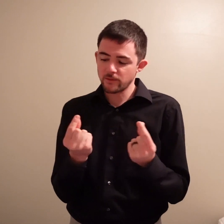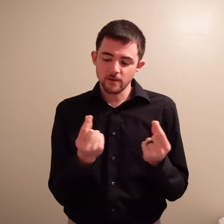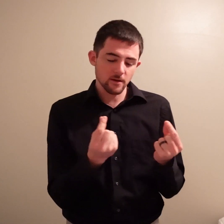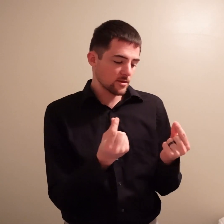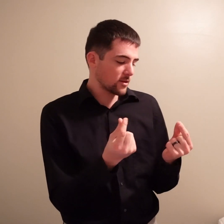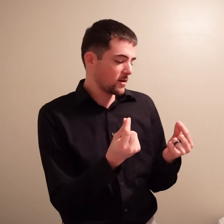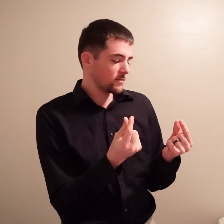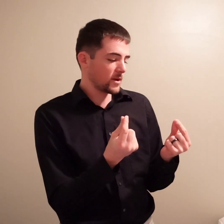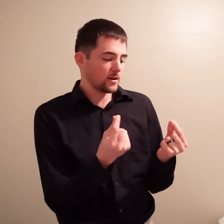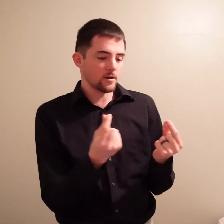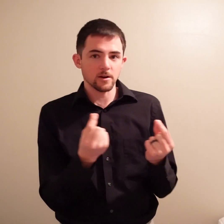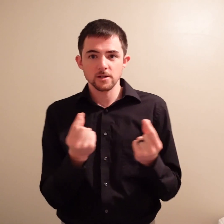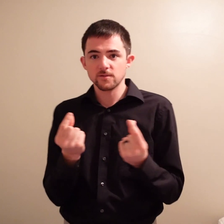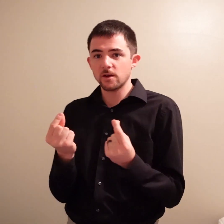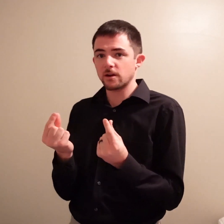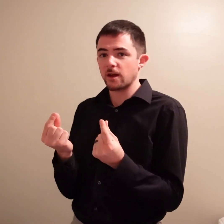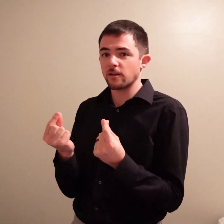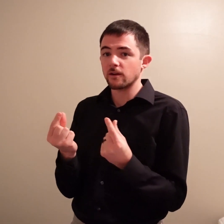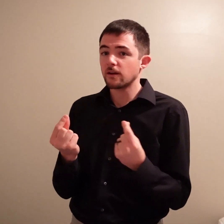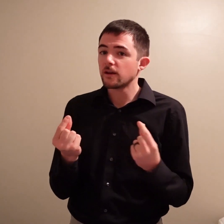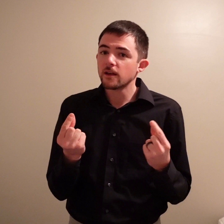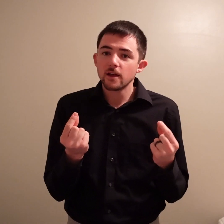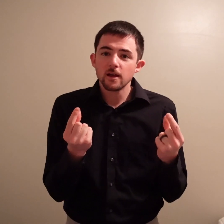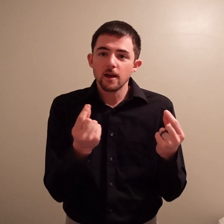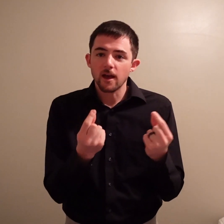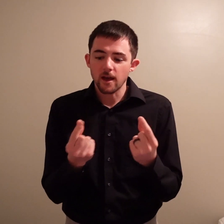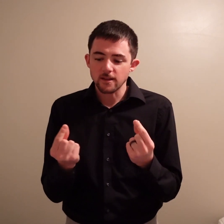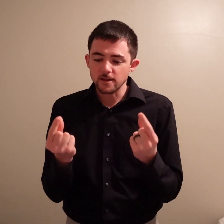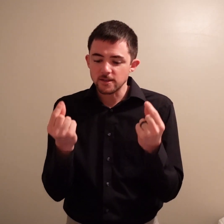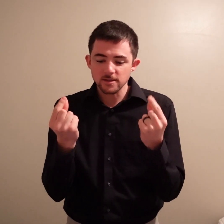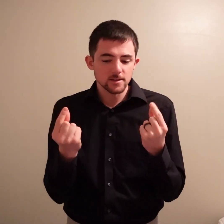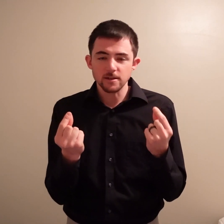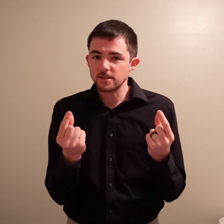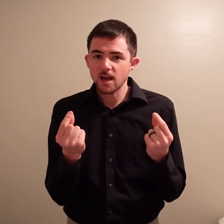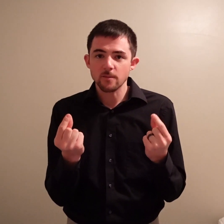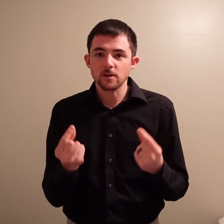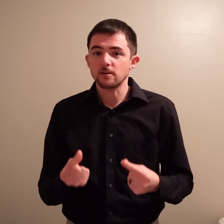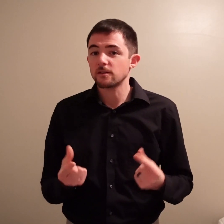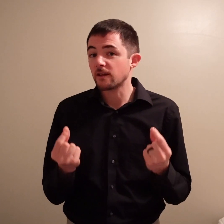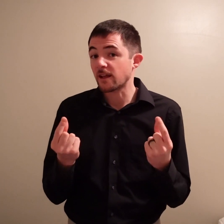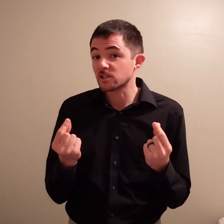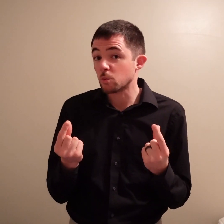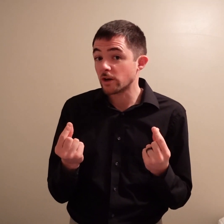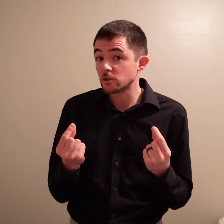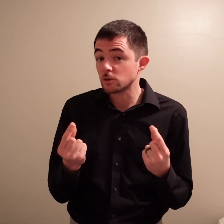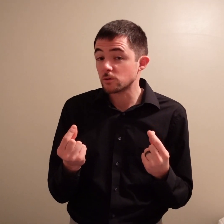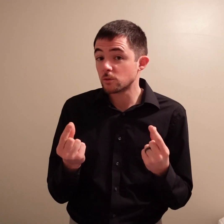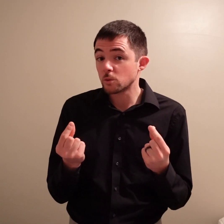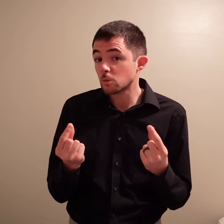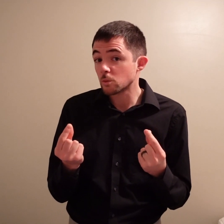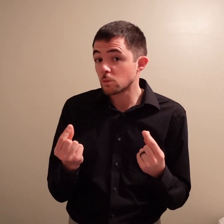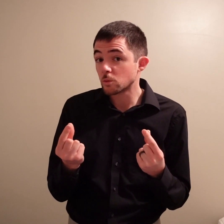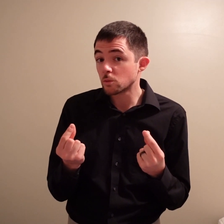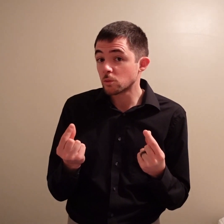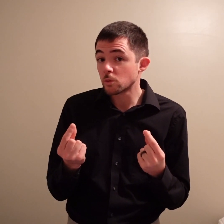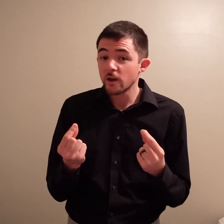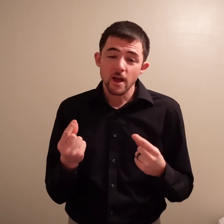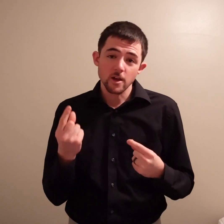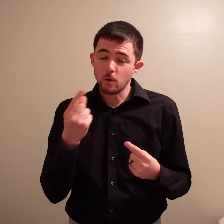your thumb and your index finger together. And they just tap there, and that's what do. And you want to